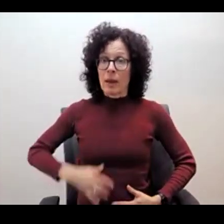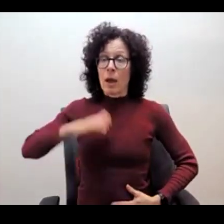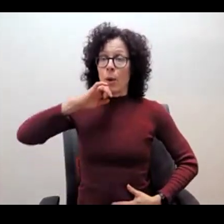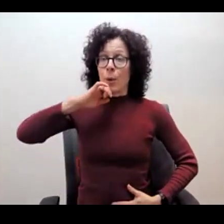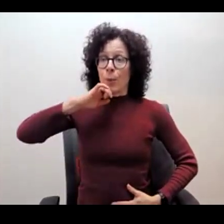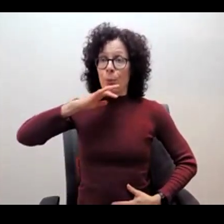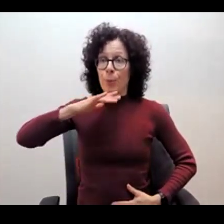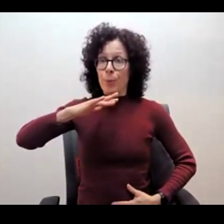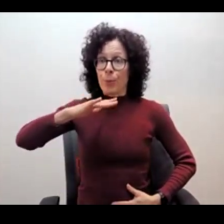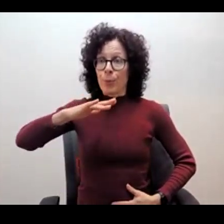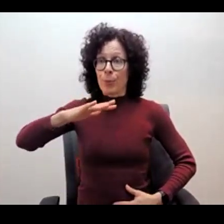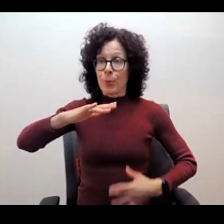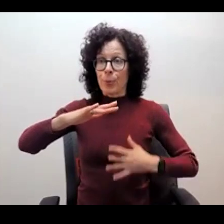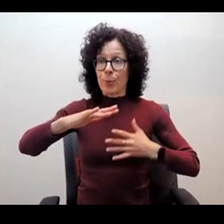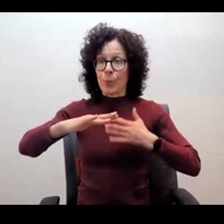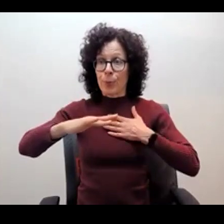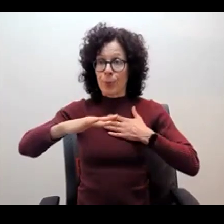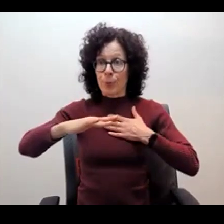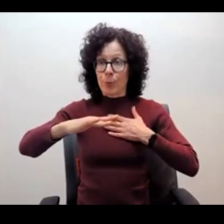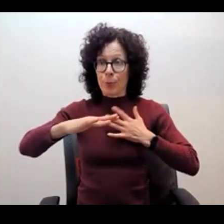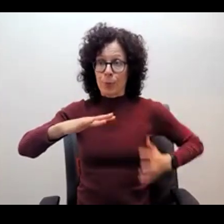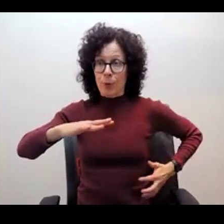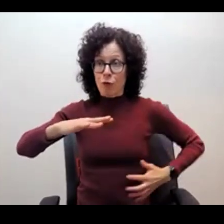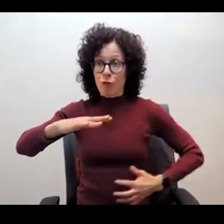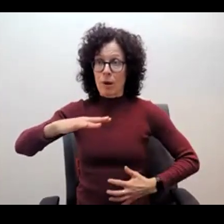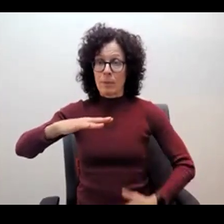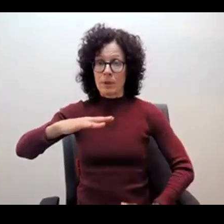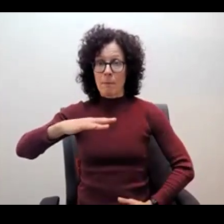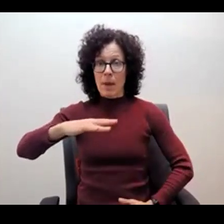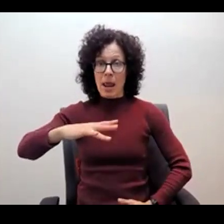And chest, ribs, belly on the out-breath.